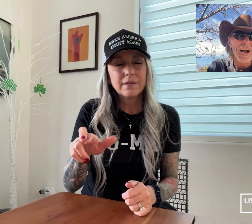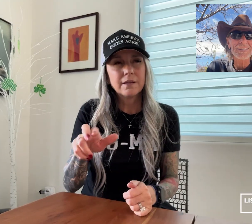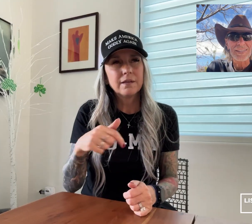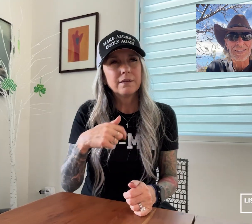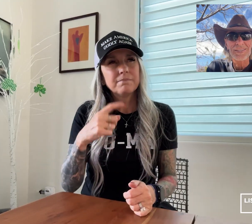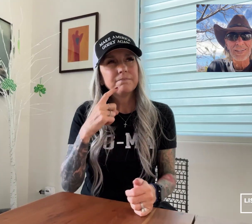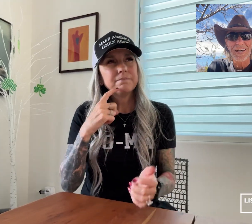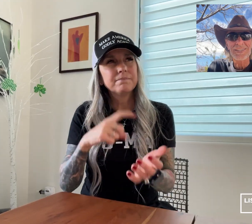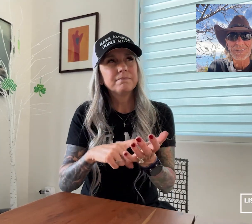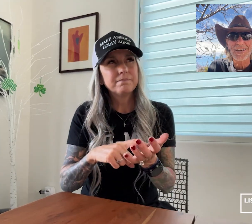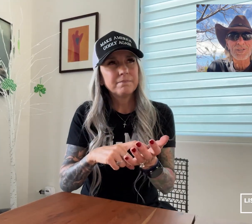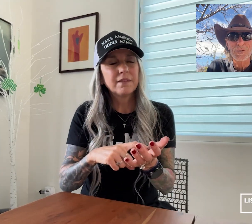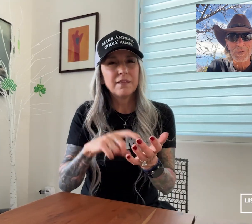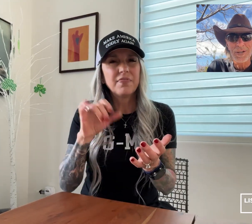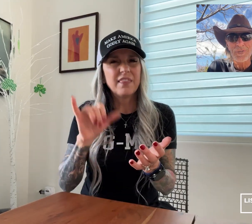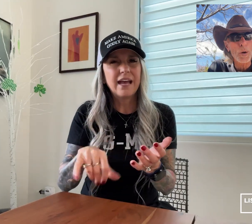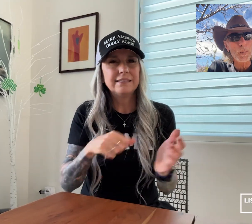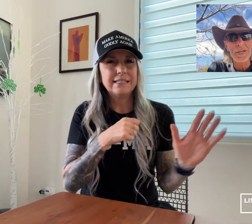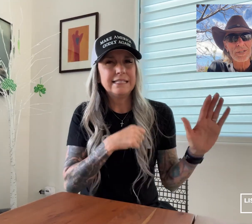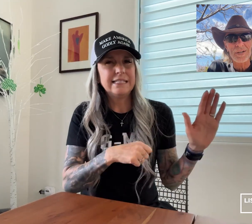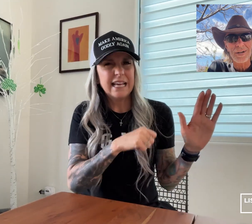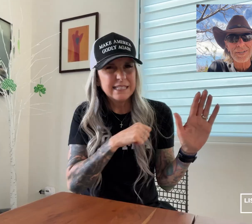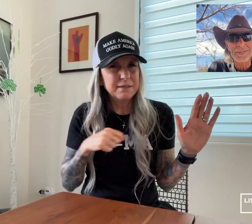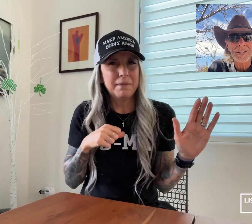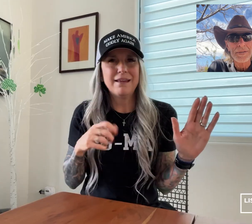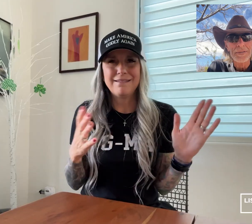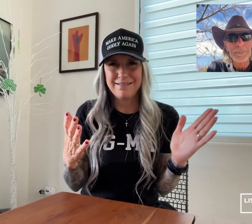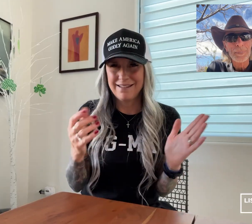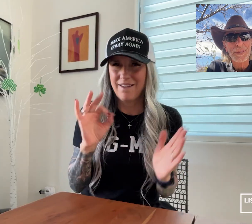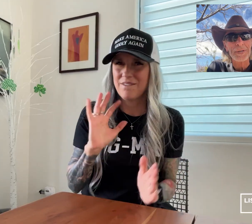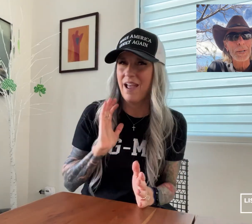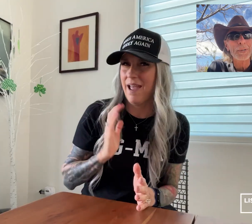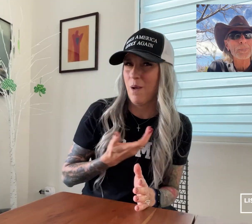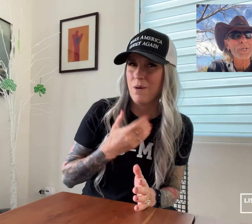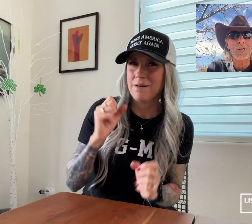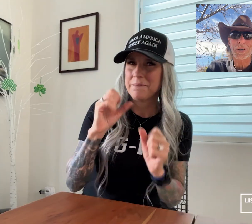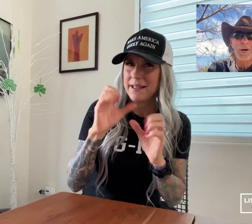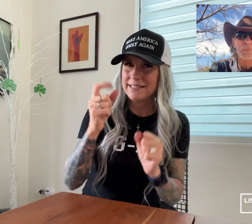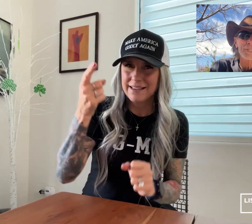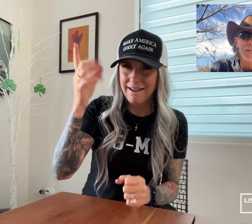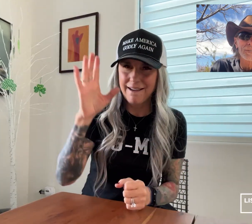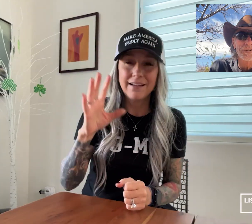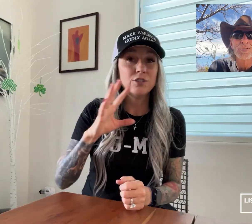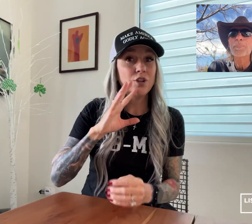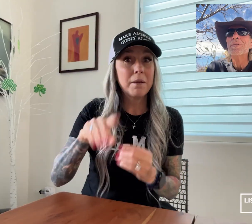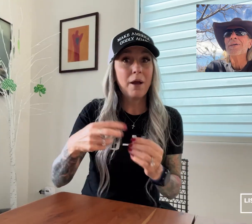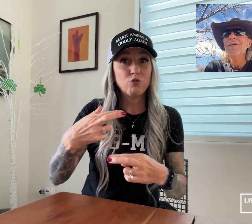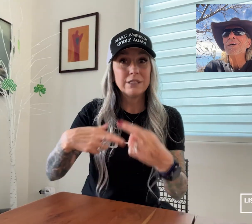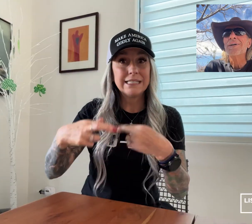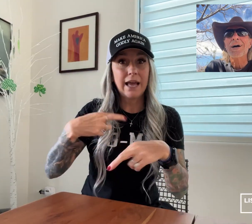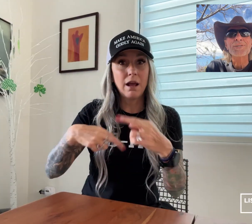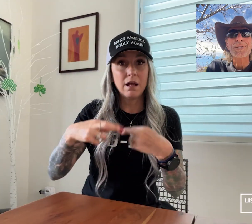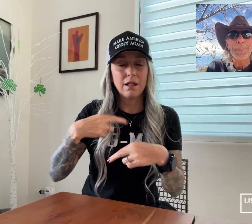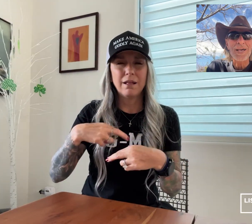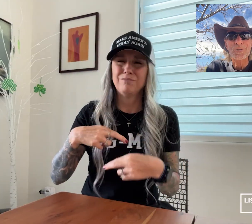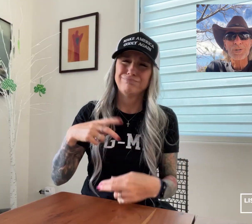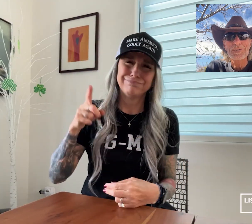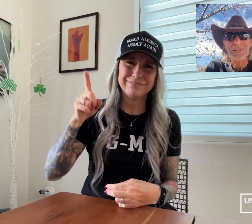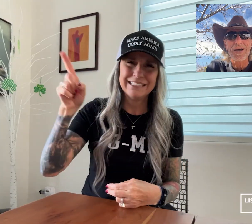see this as a testament of our amazing God. We talk about recycling. God's the master